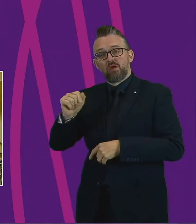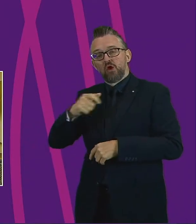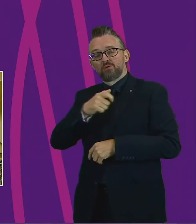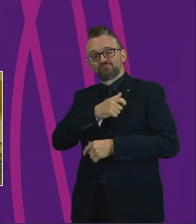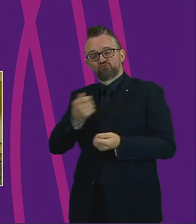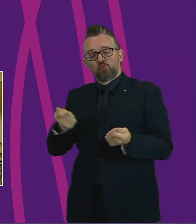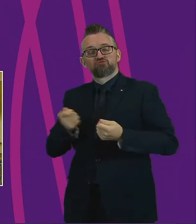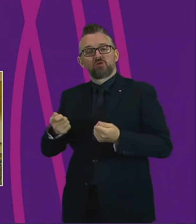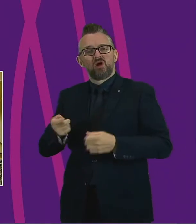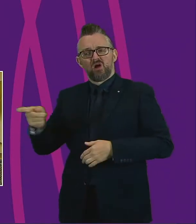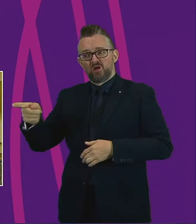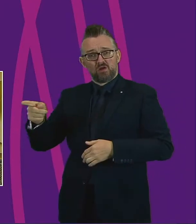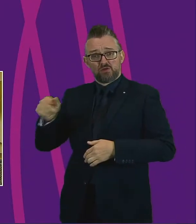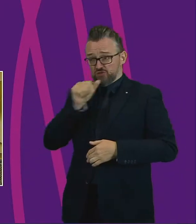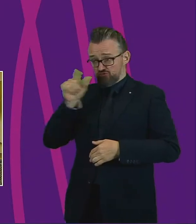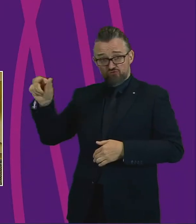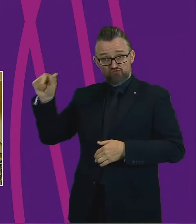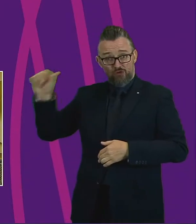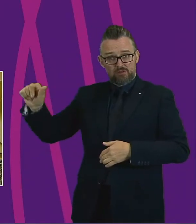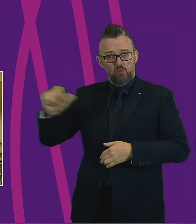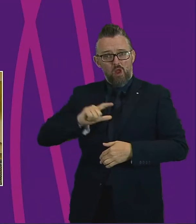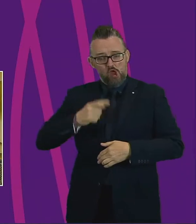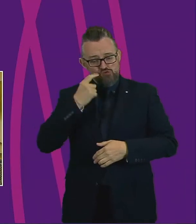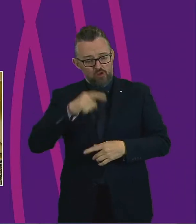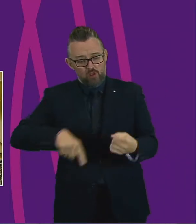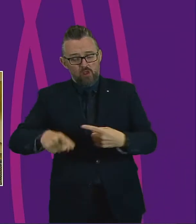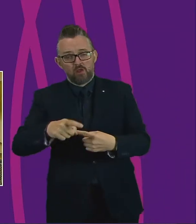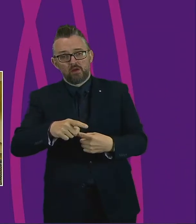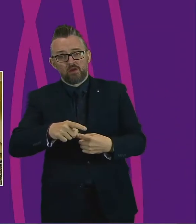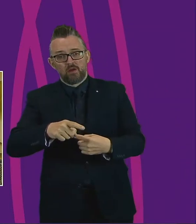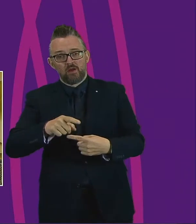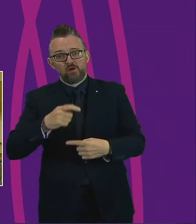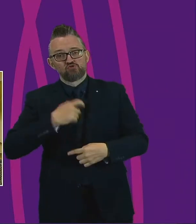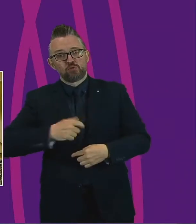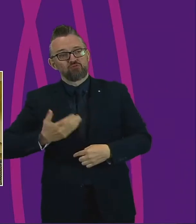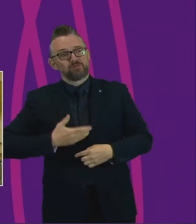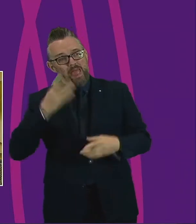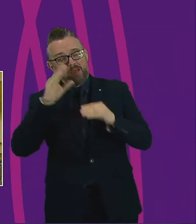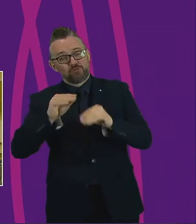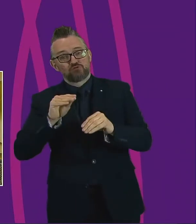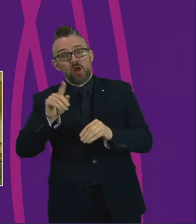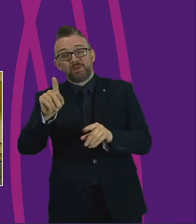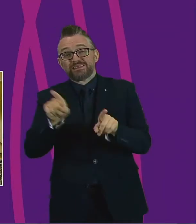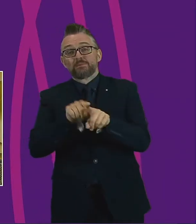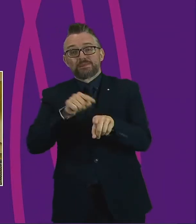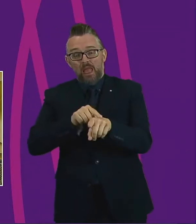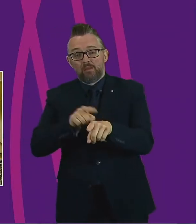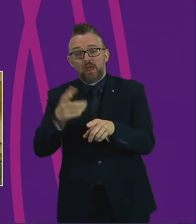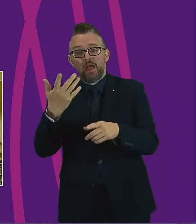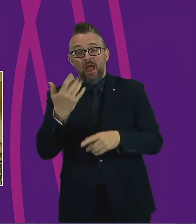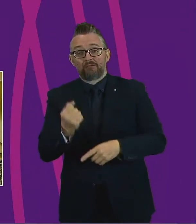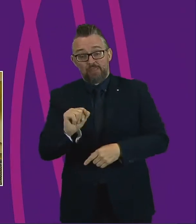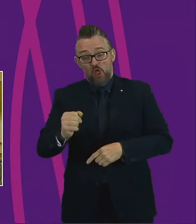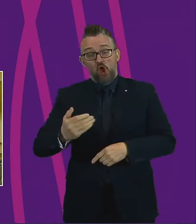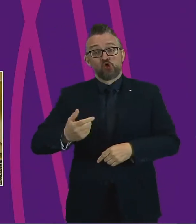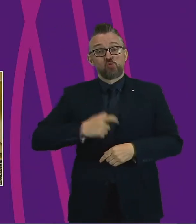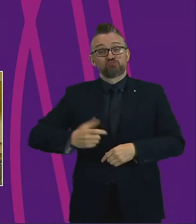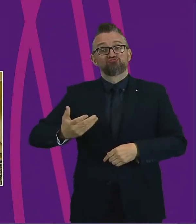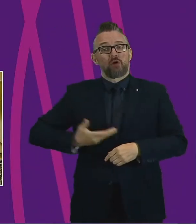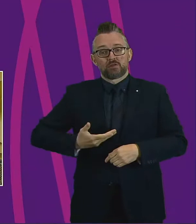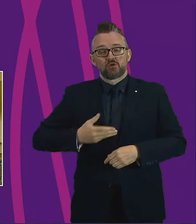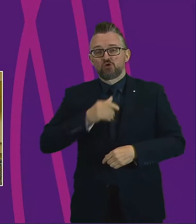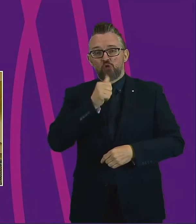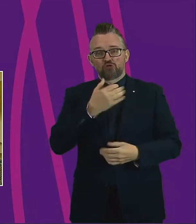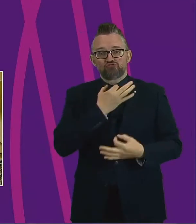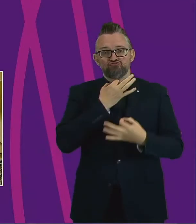human right to education, but I also think children have a basic human right not to be put at risk of a deadly virus, and that